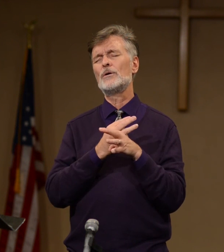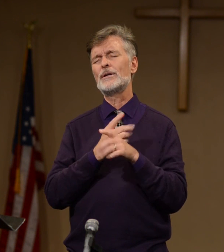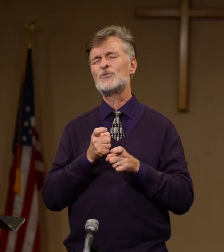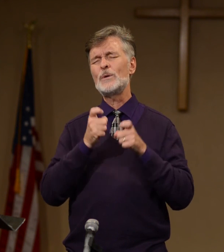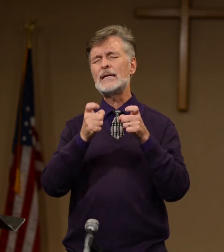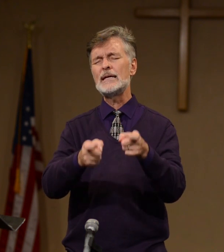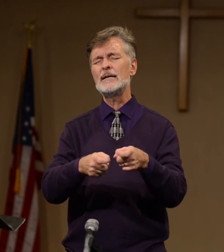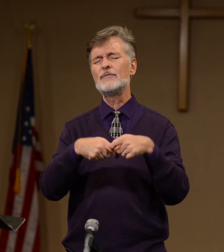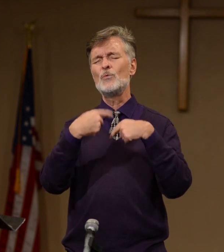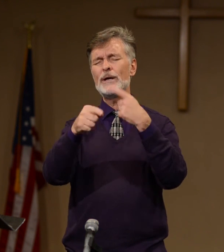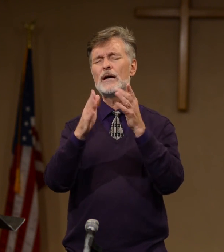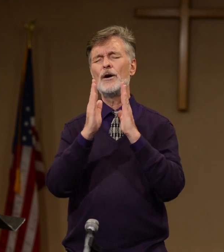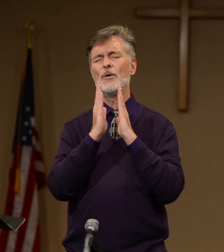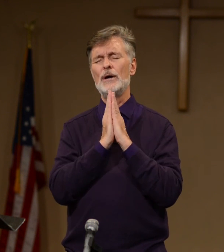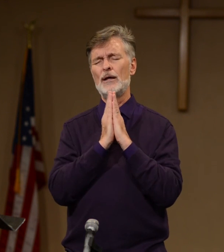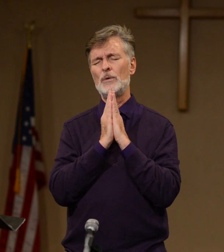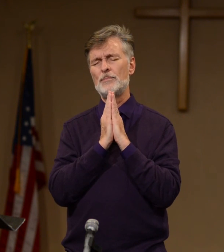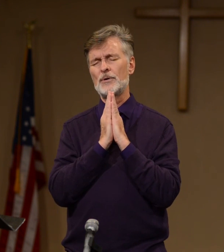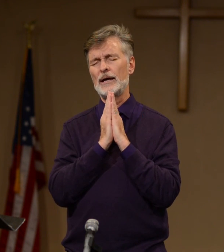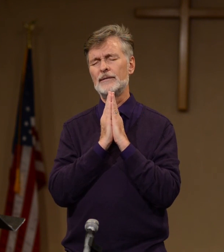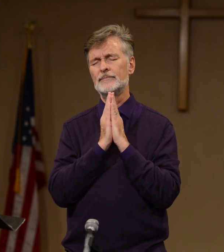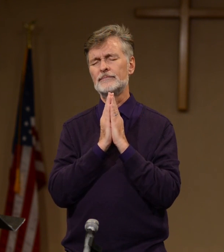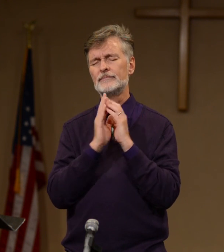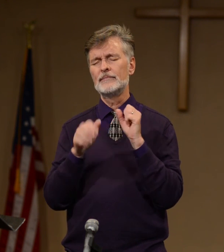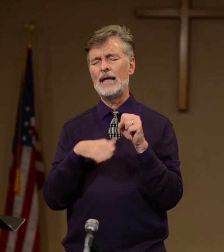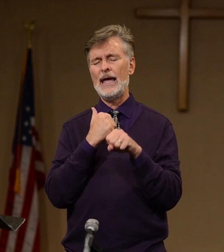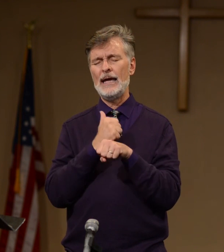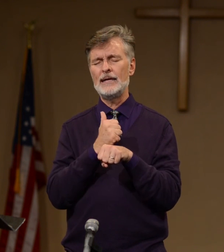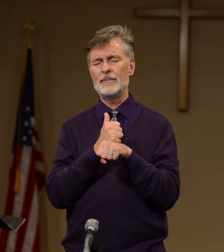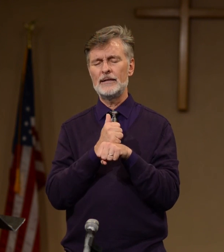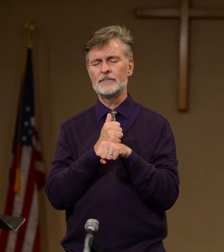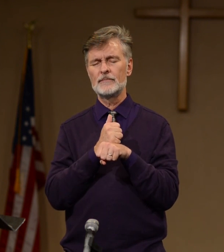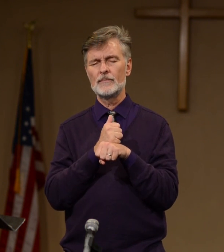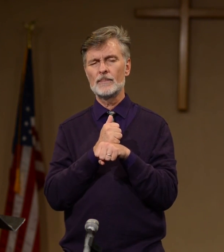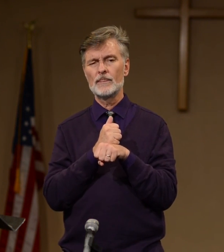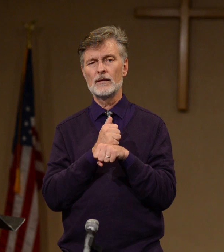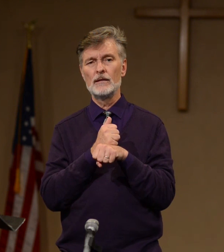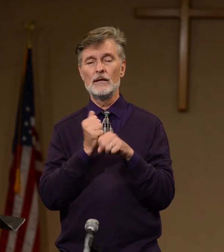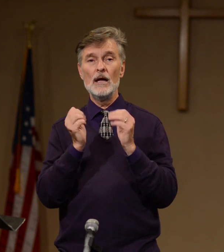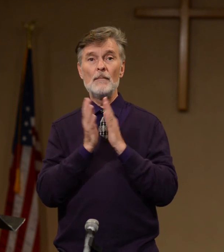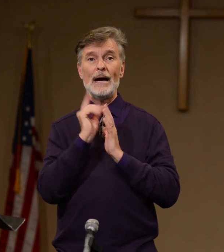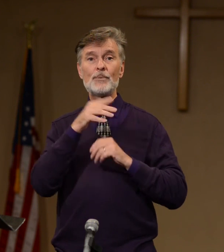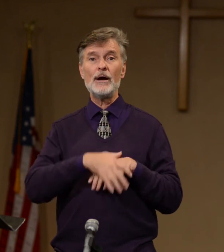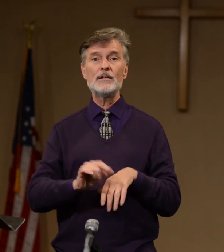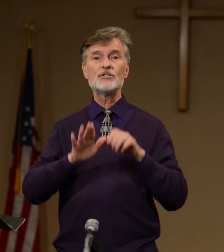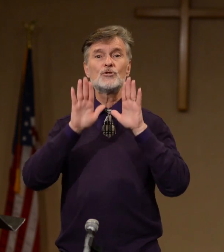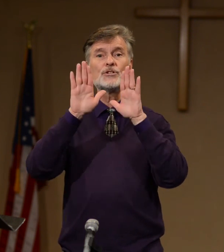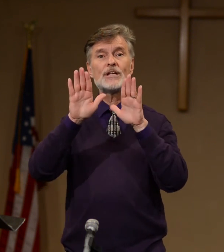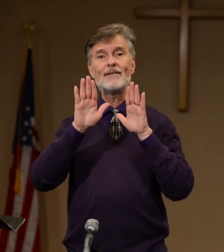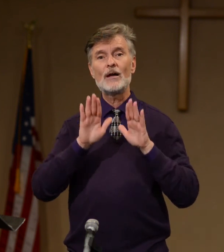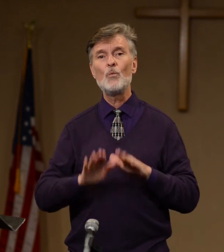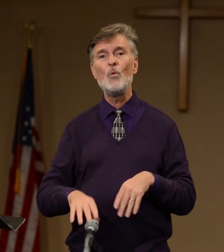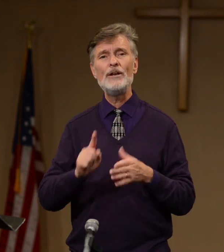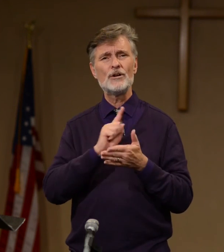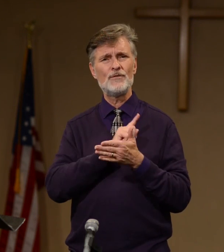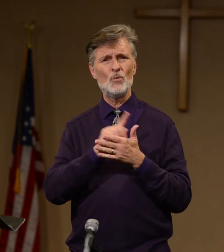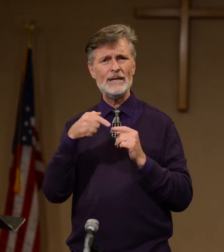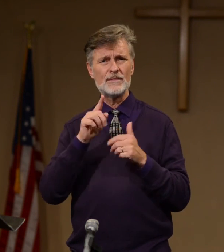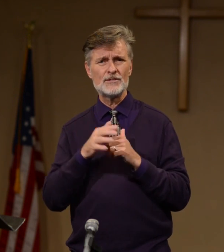as we give, we go, and we pray. Amen. My prayer is that you'll just have a wonderful week this